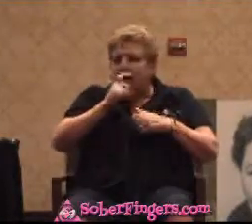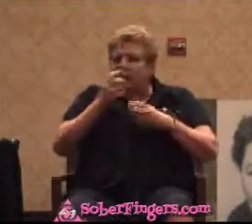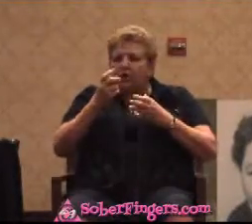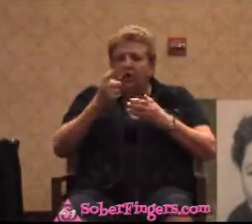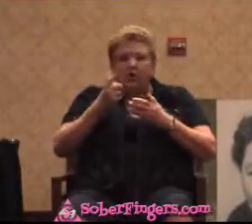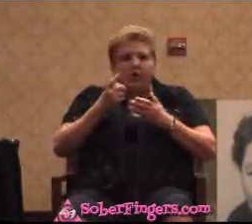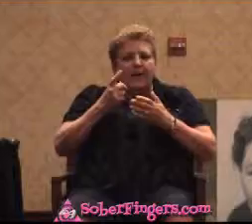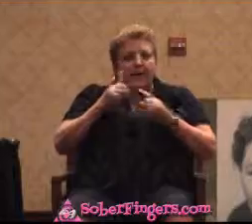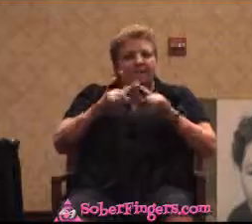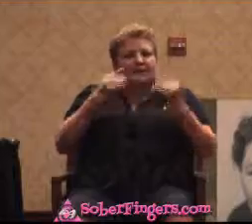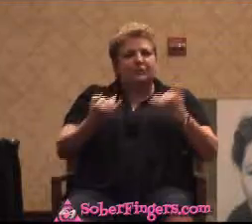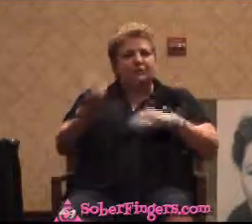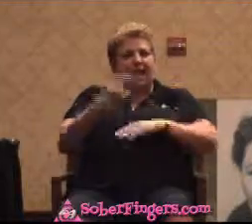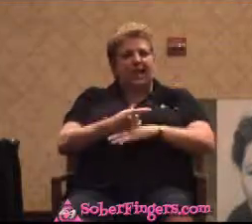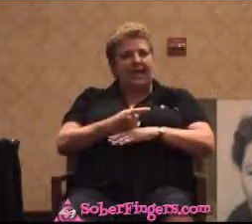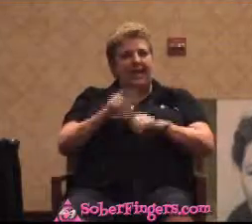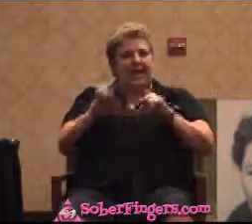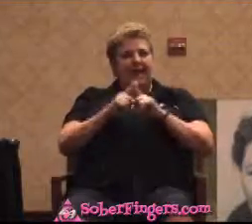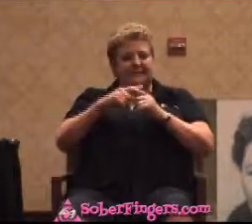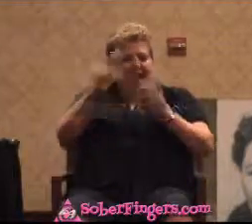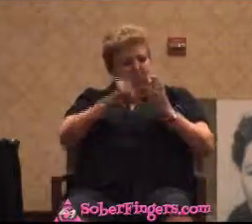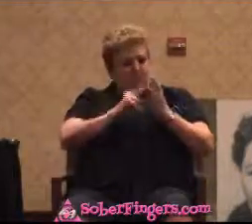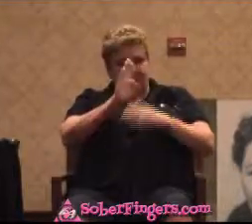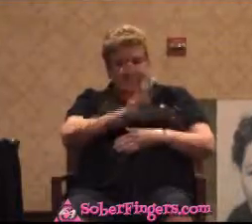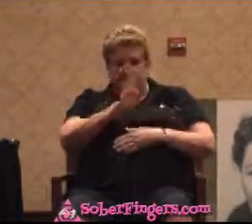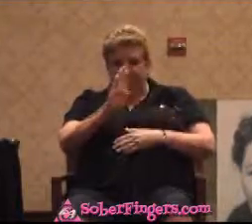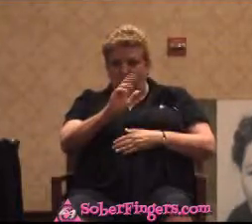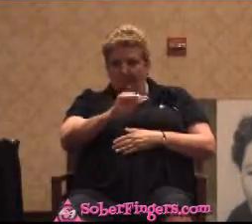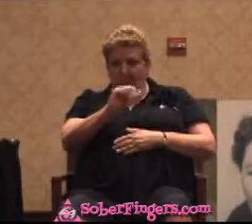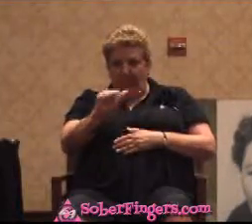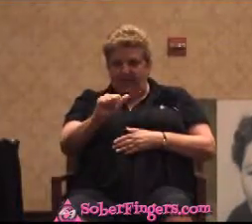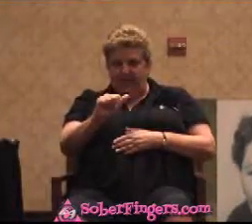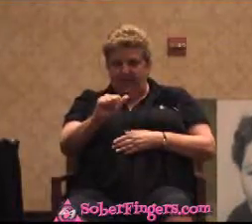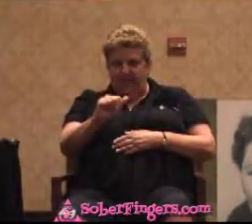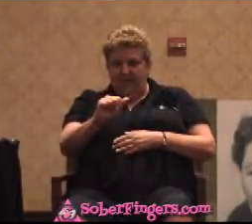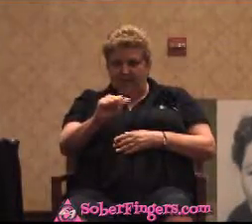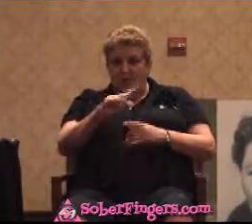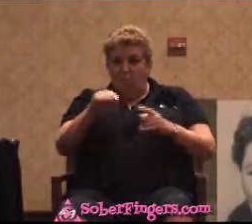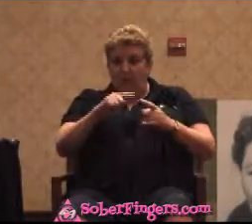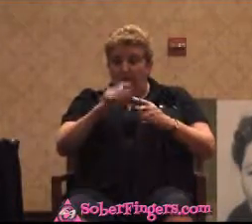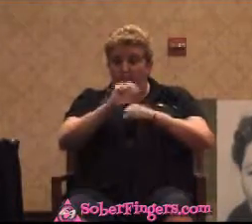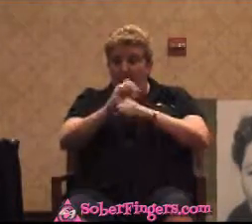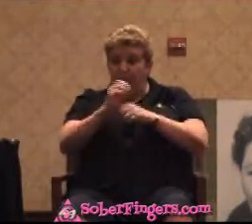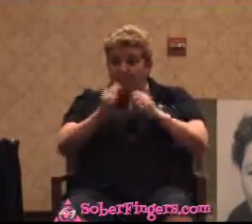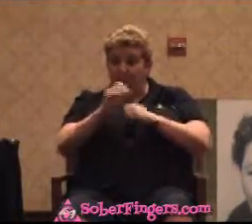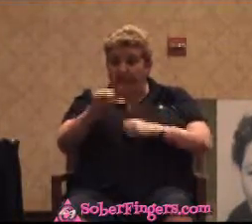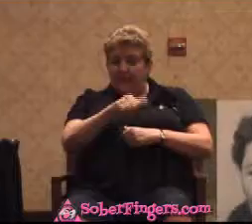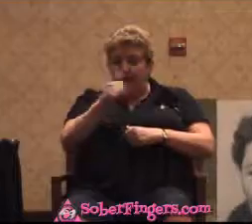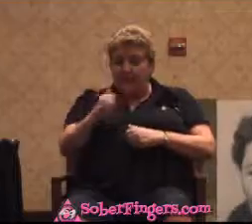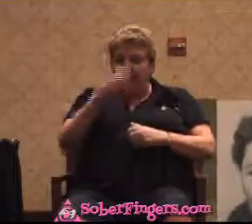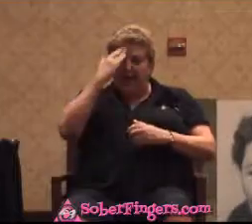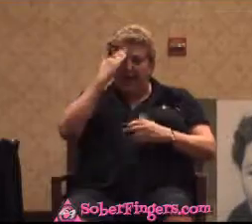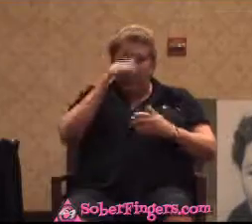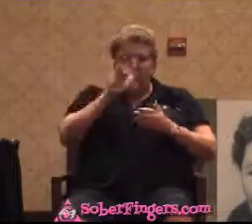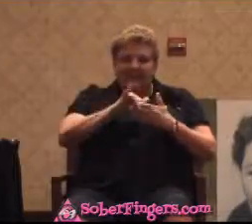But today, as I go through the big book of Alcoholics Anonymous, when I read Working with Others, I knew that she did exactly what she was supposed to